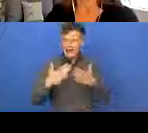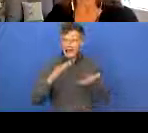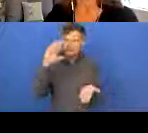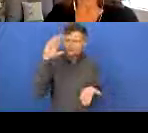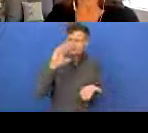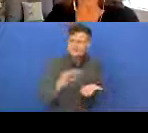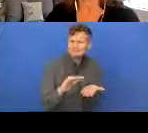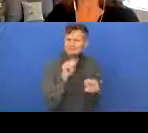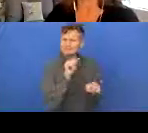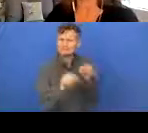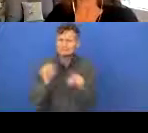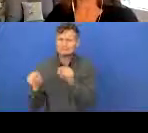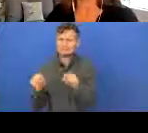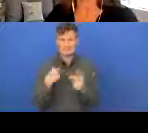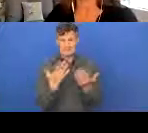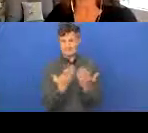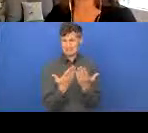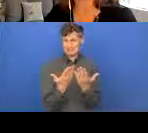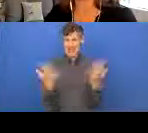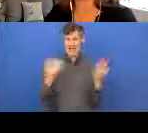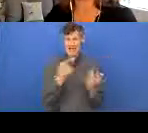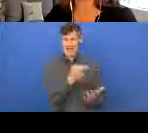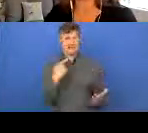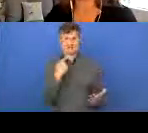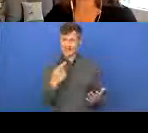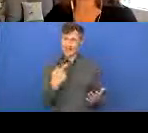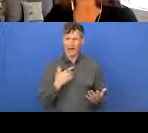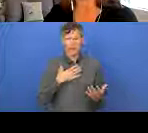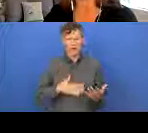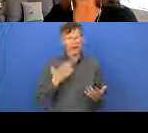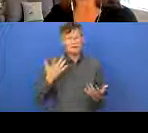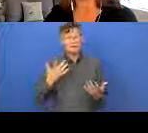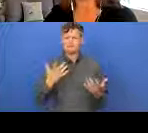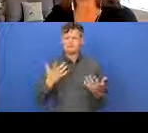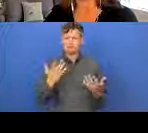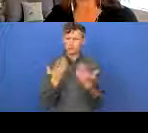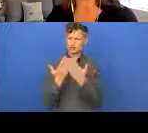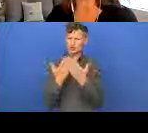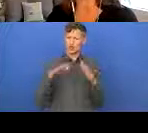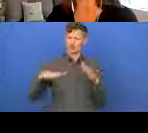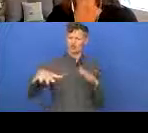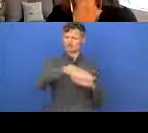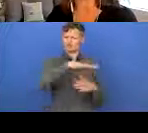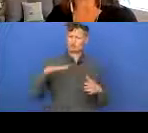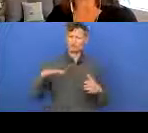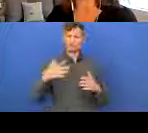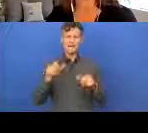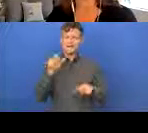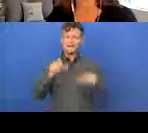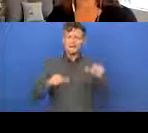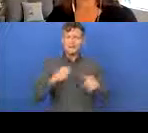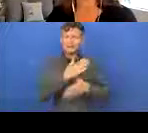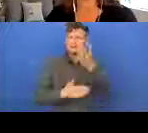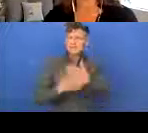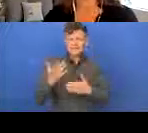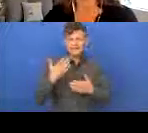nearly universally pointed to creating inclusive school cultures in which students with disabilities would be treated as valued members of the school